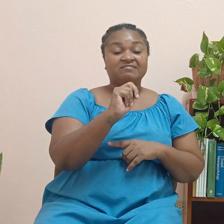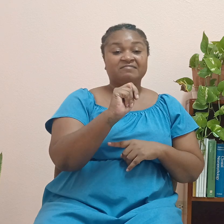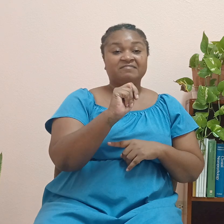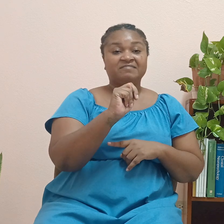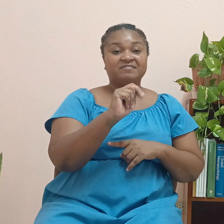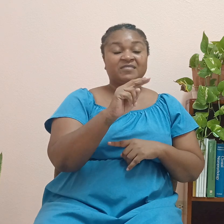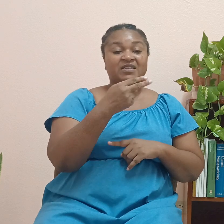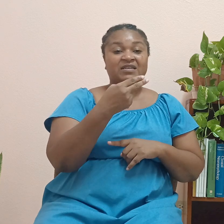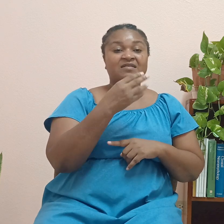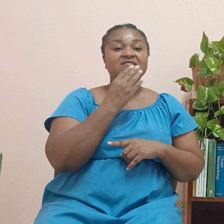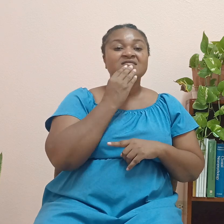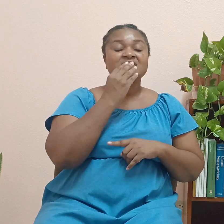Hebrews,